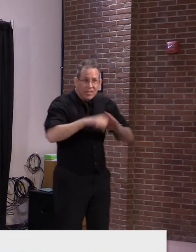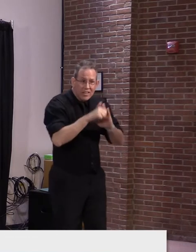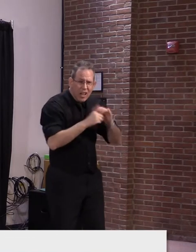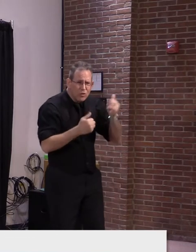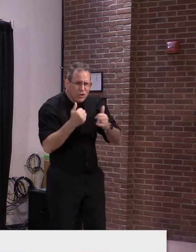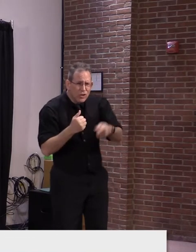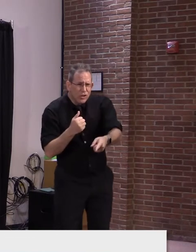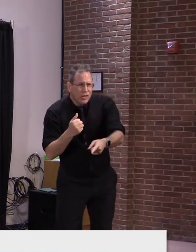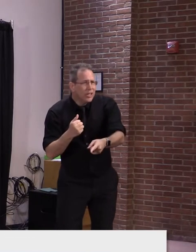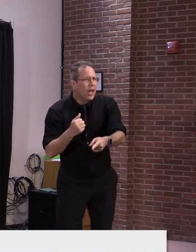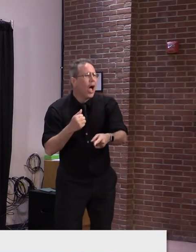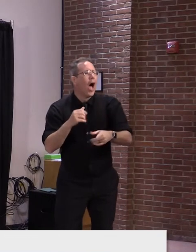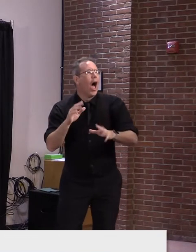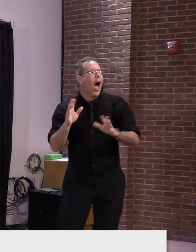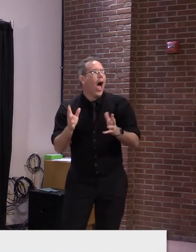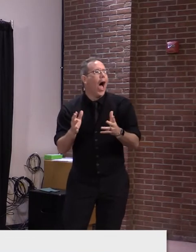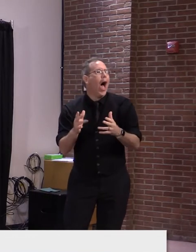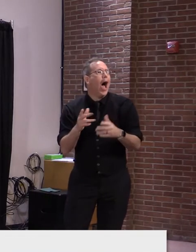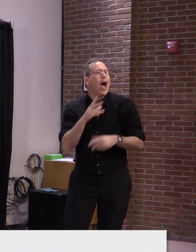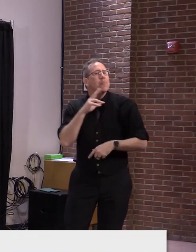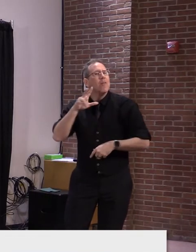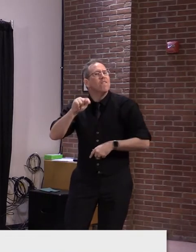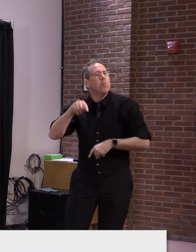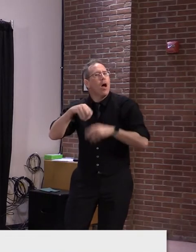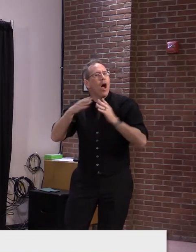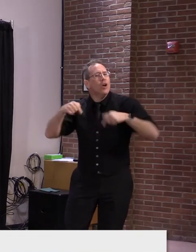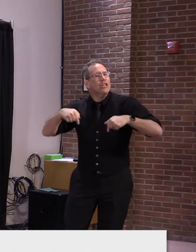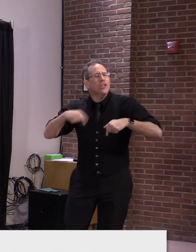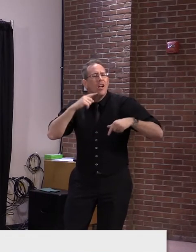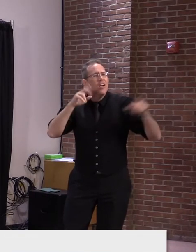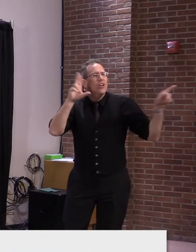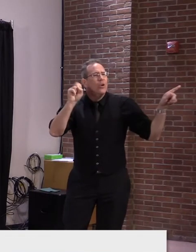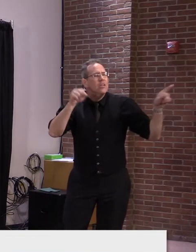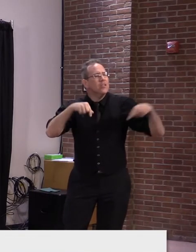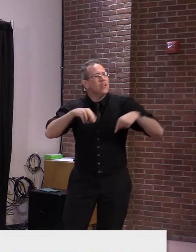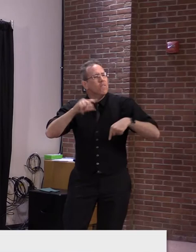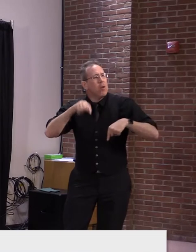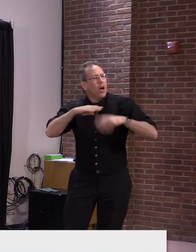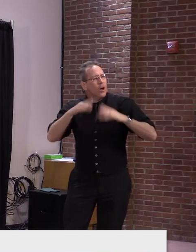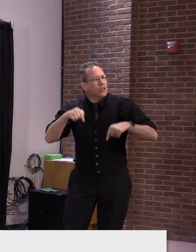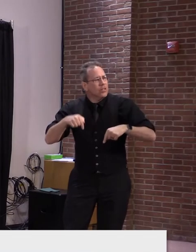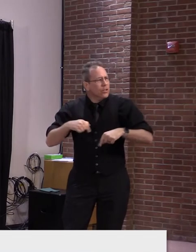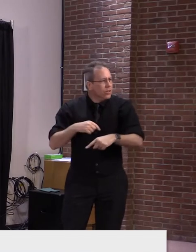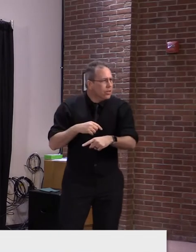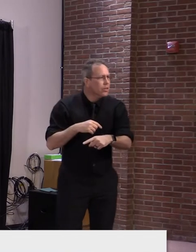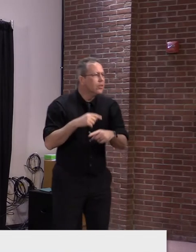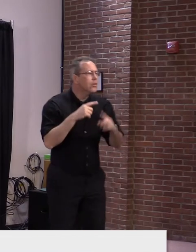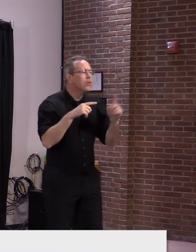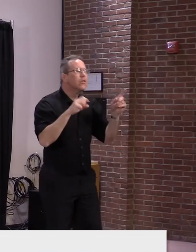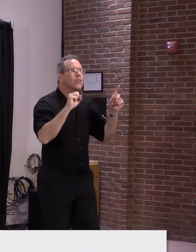No, I'm talking about the Vermont House. This is a bill that Amy Sheldon sponsored and was voted out of House